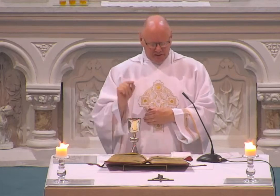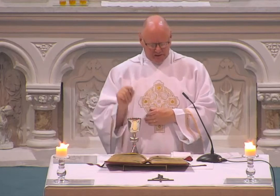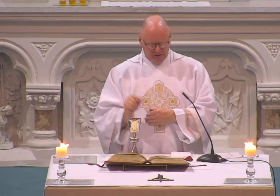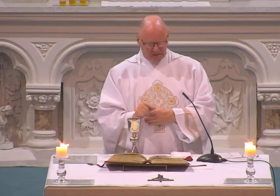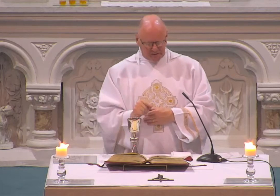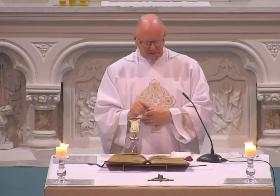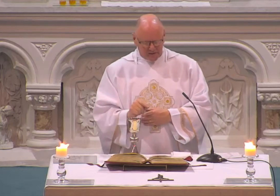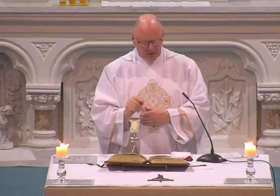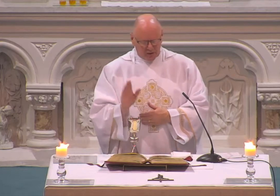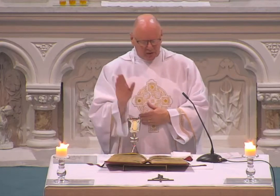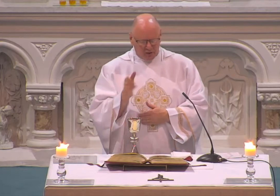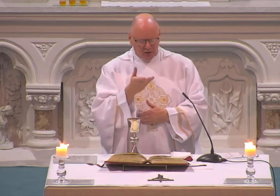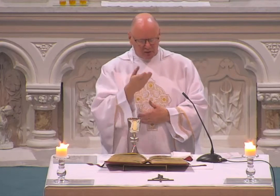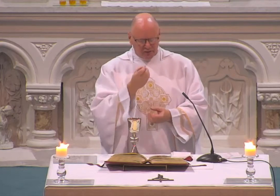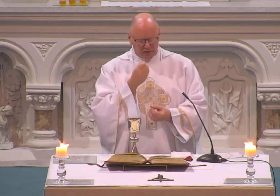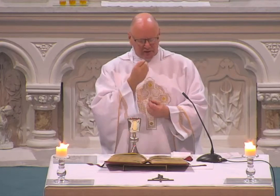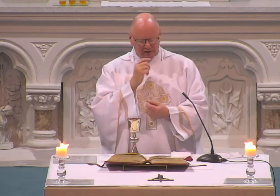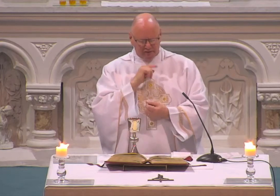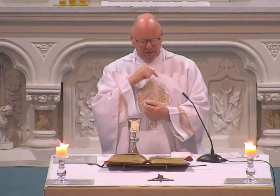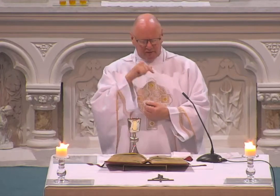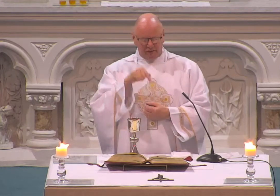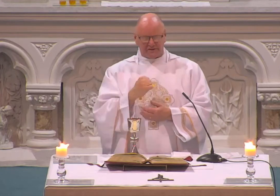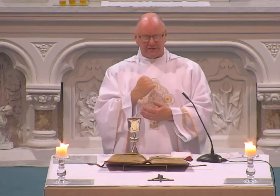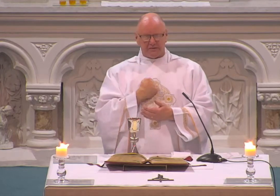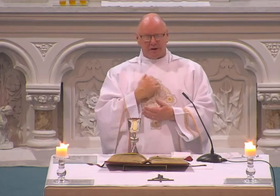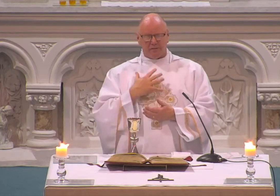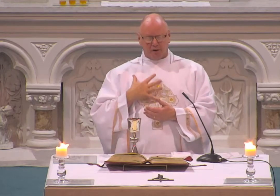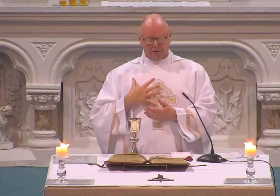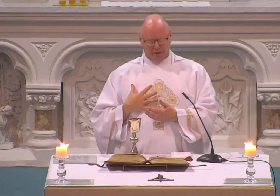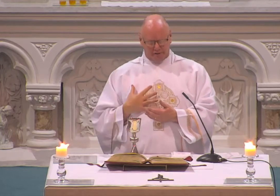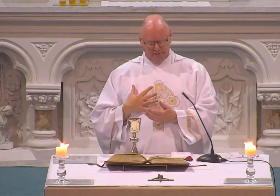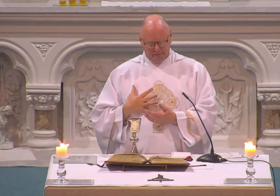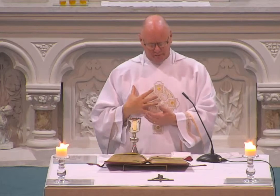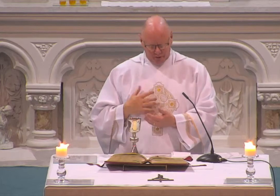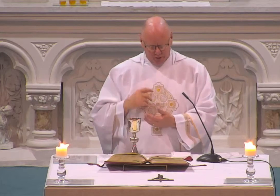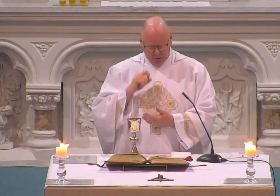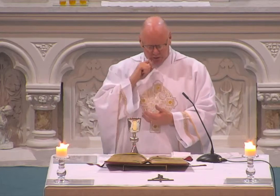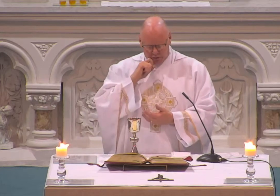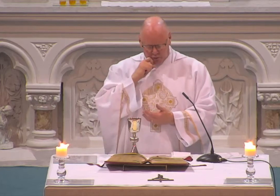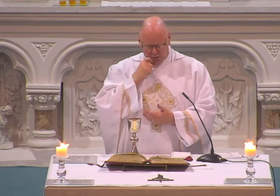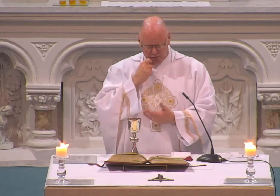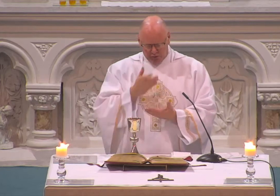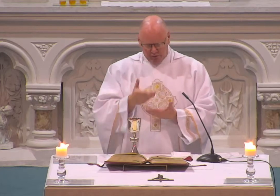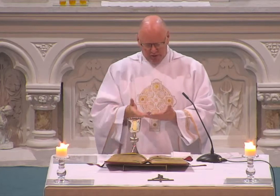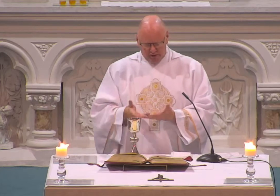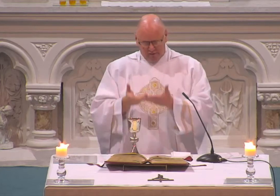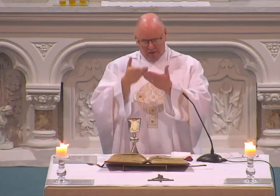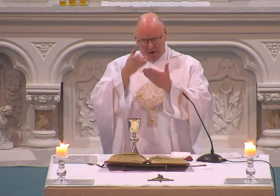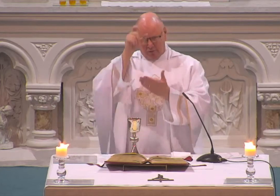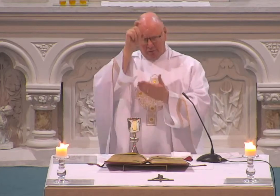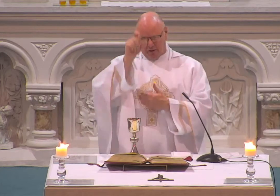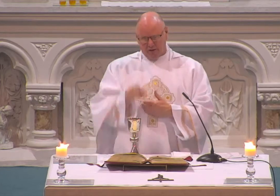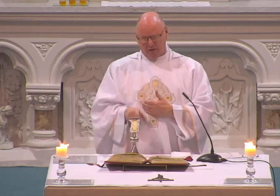this, all of you, and eat of it, for this is my body, which will be given up for